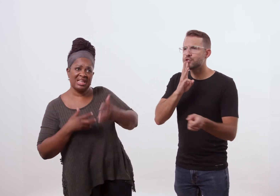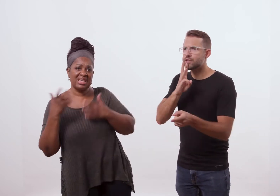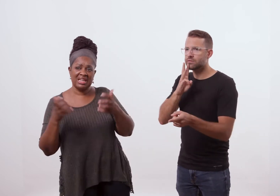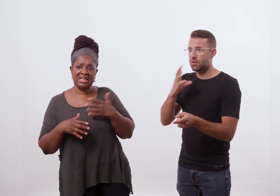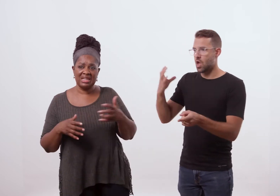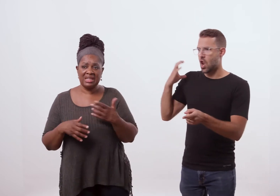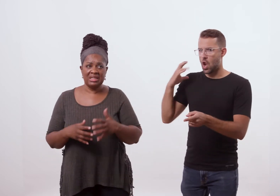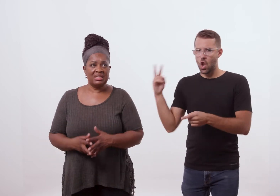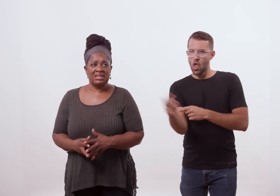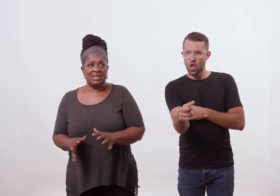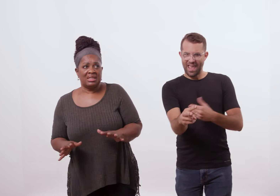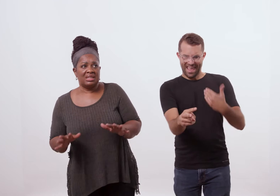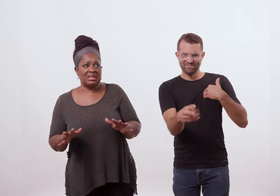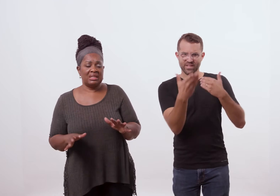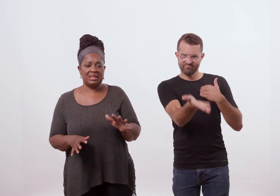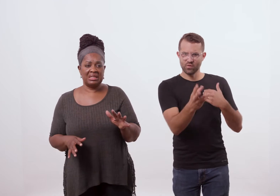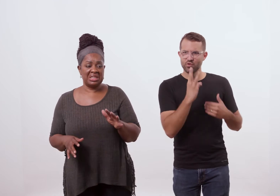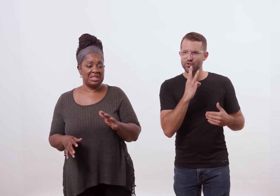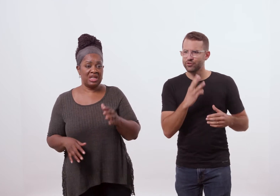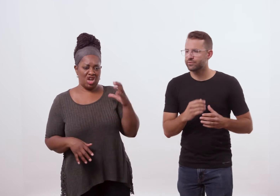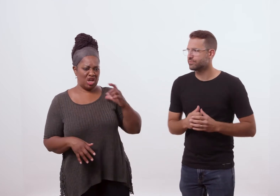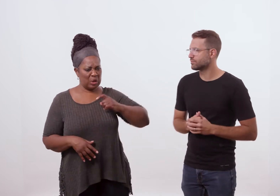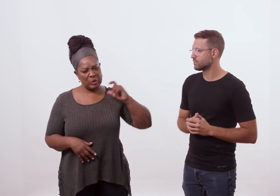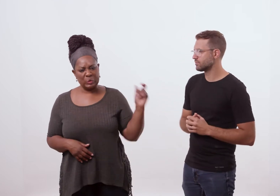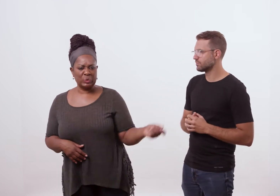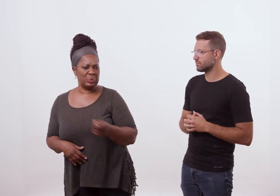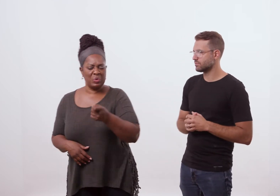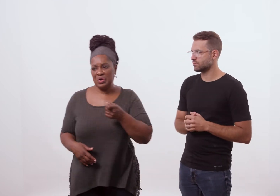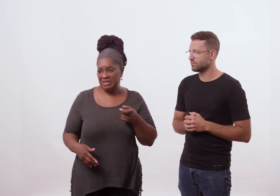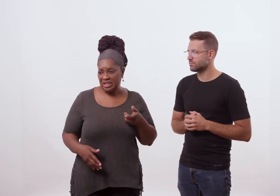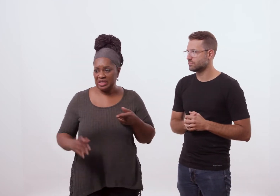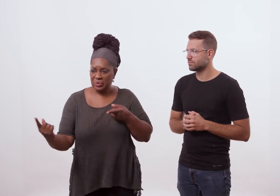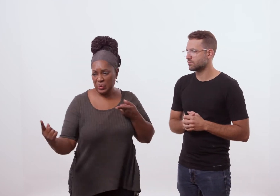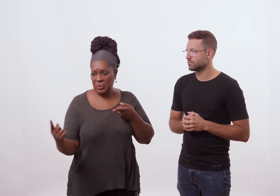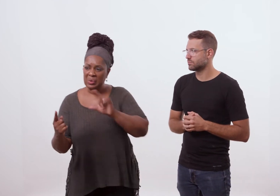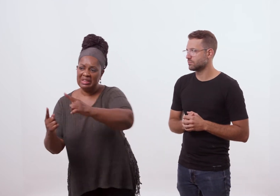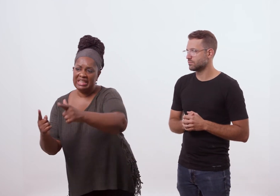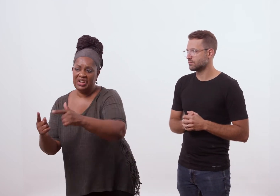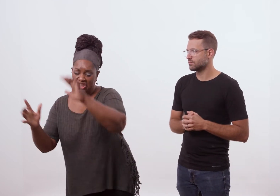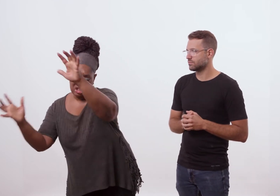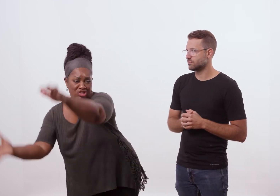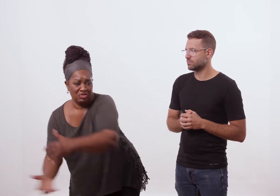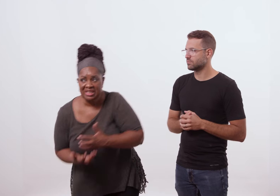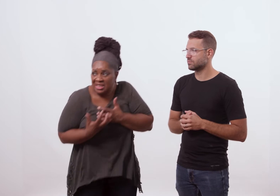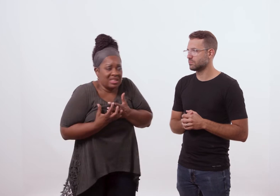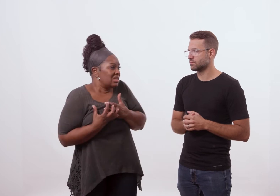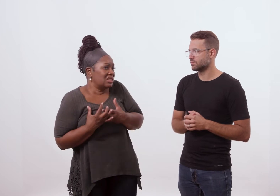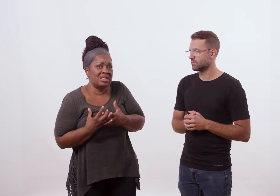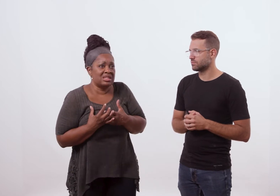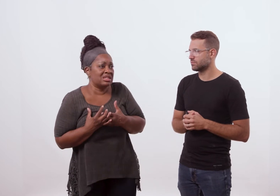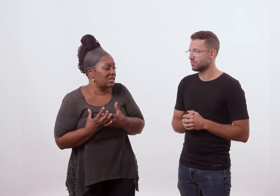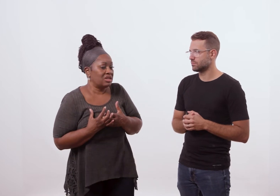some. Cutter swerves and charges towards Lita. Startled, she clutches her clay vessel to her breast.